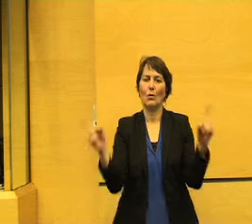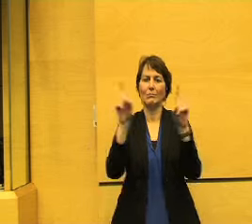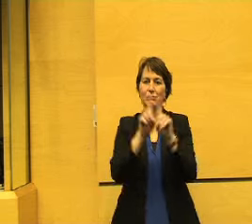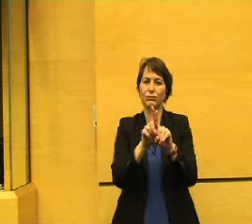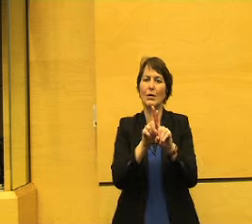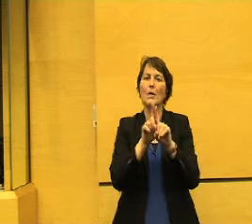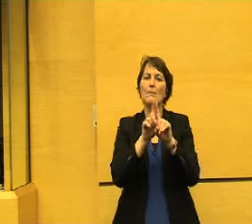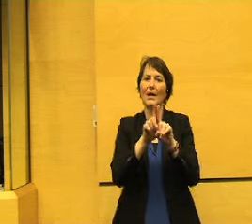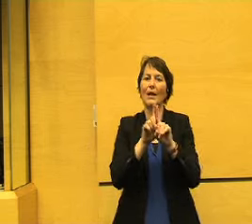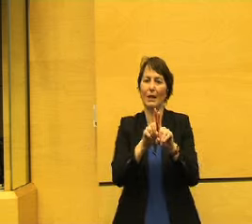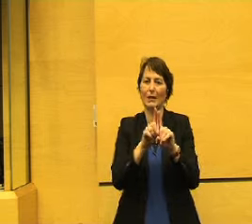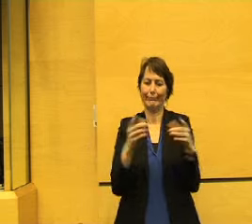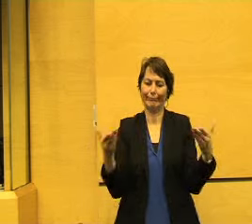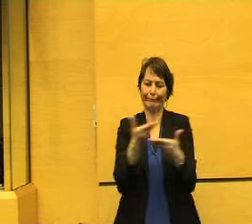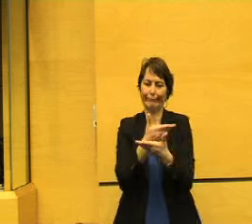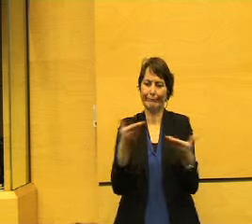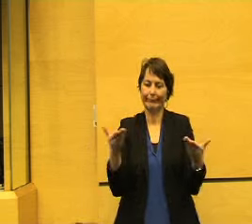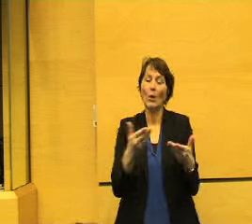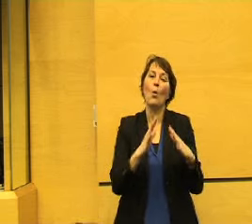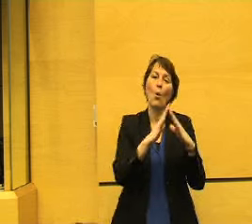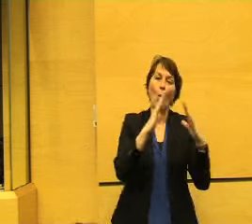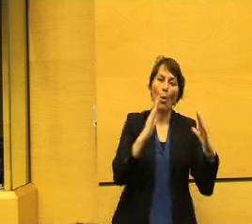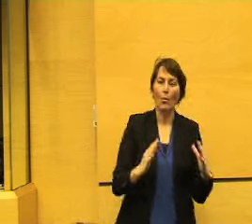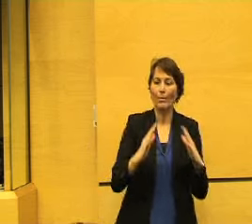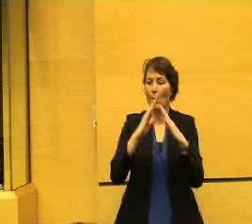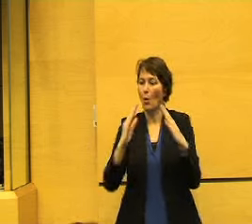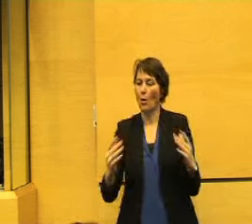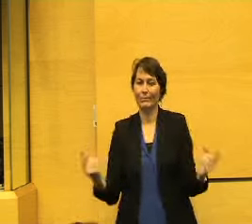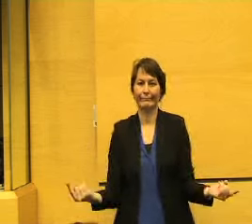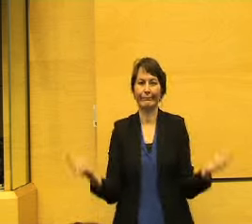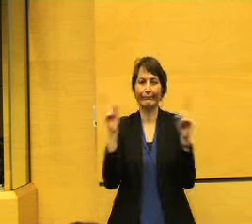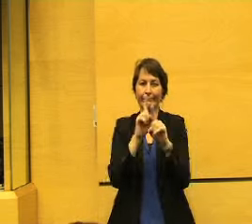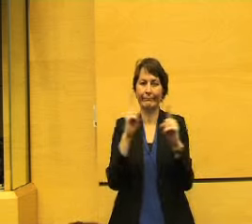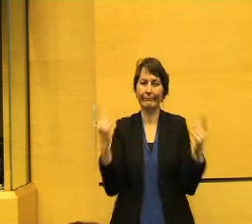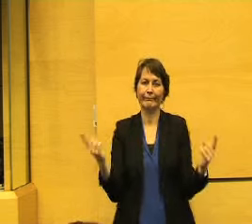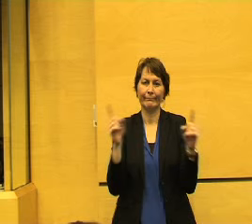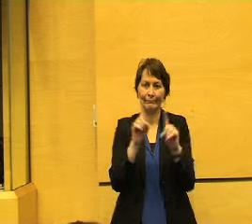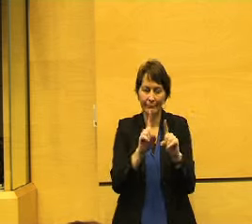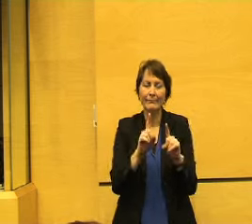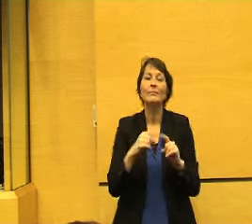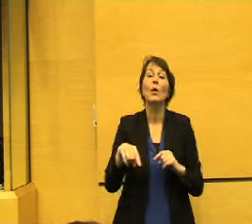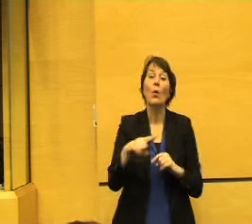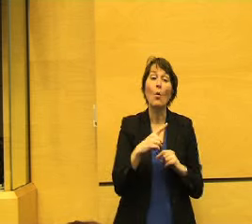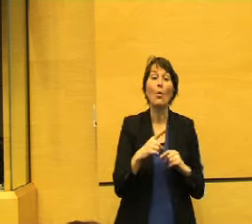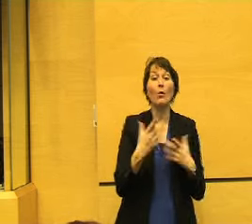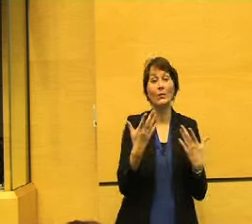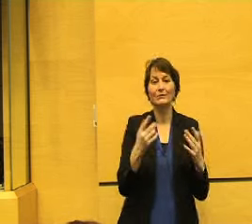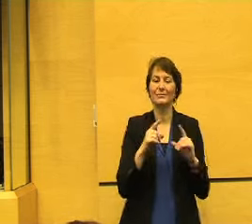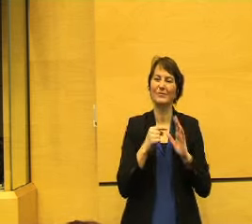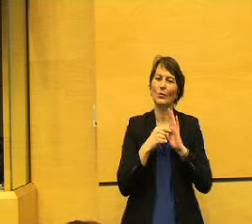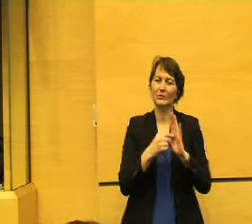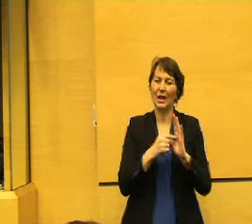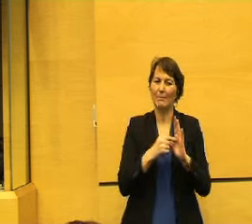counseling or home visit, and also the training for personal assistant. So these are